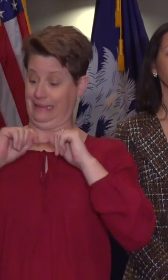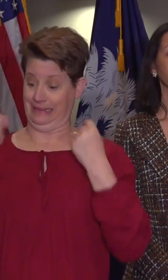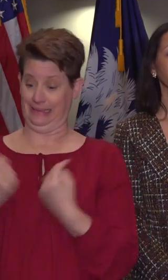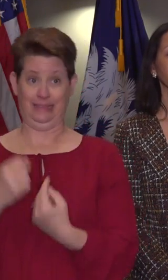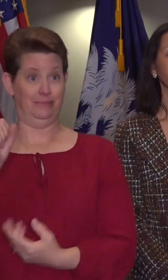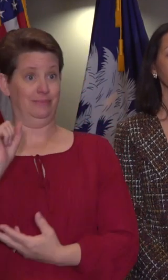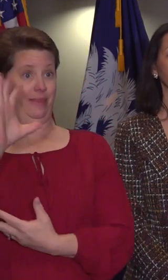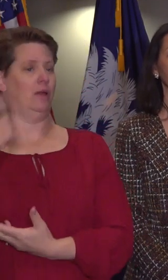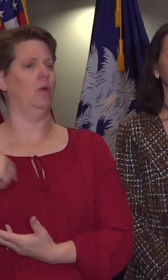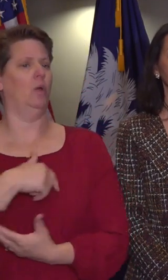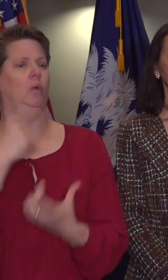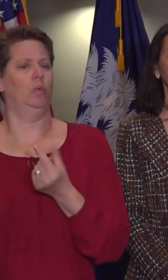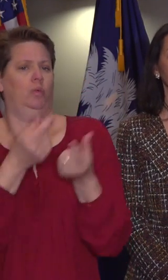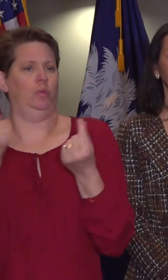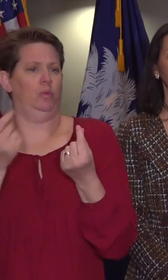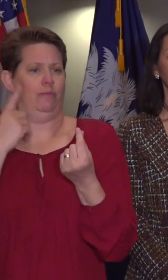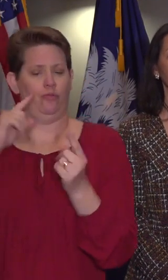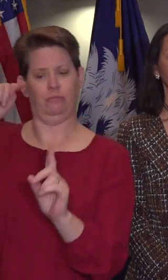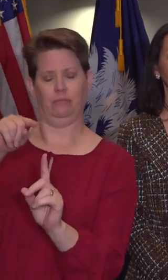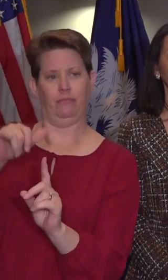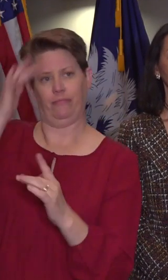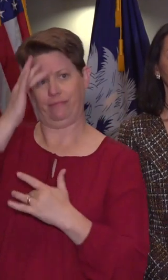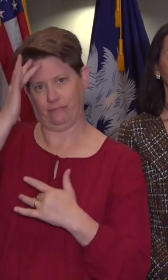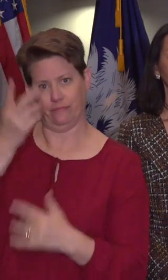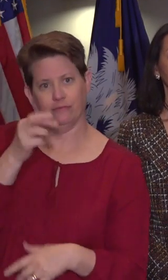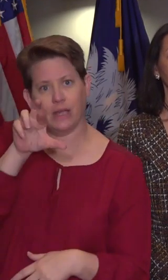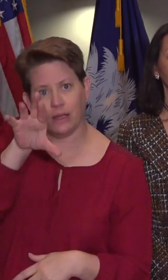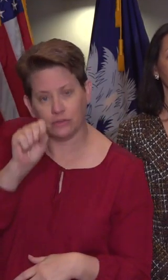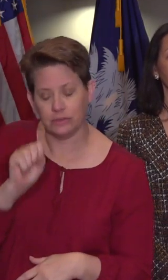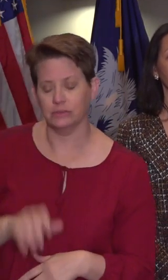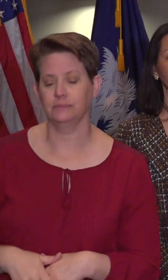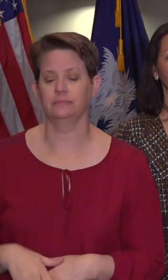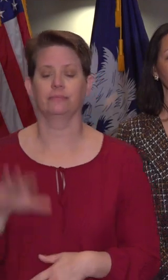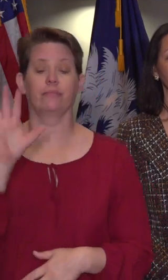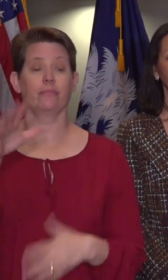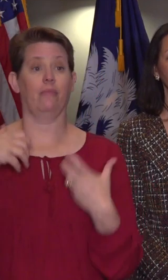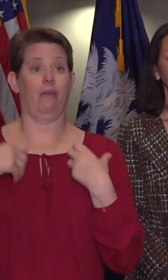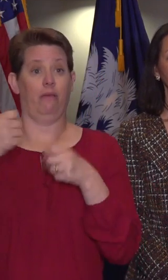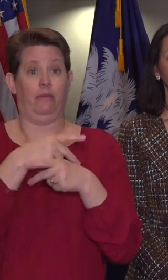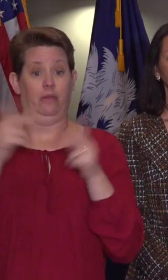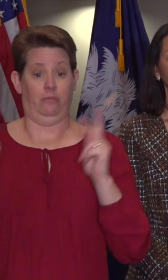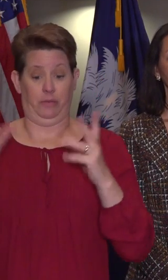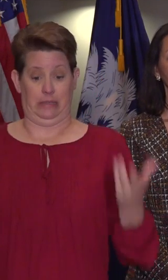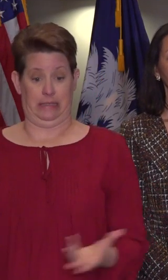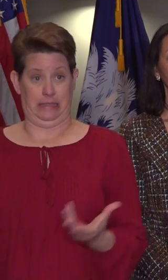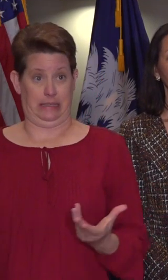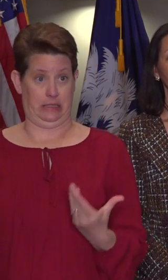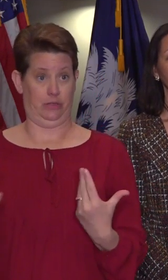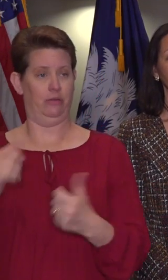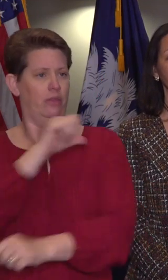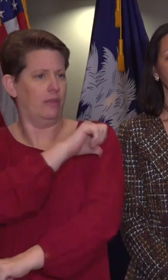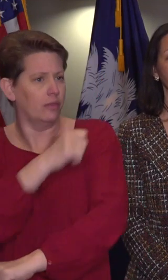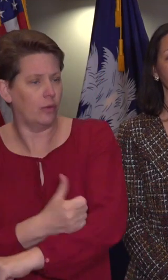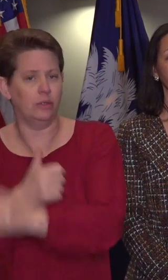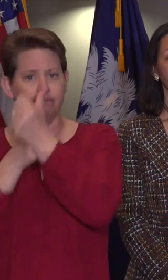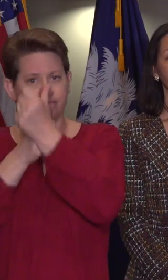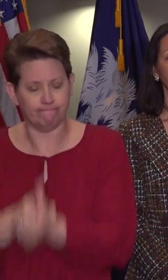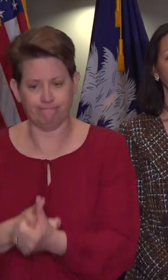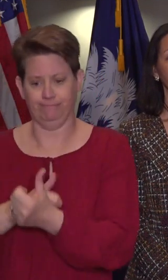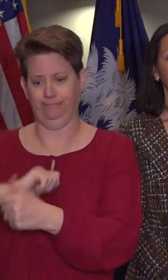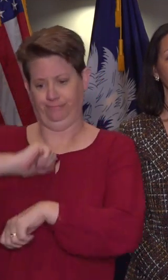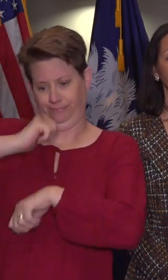Carolina is responding to the virus. Healthcare authorities in South Carolina continue to follow